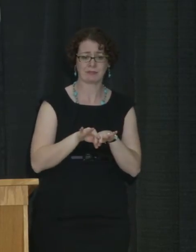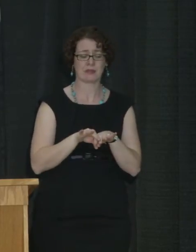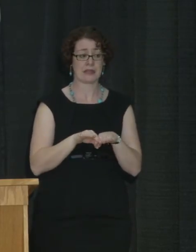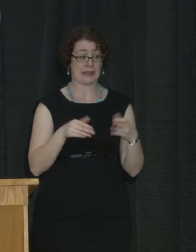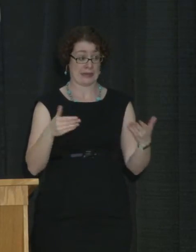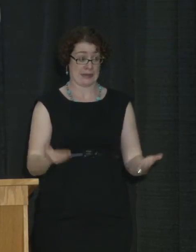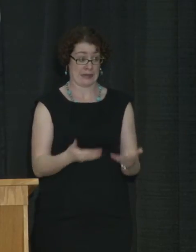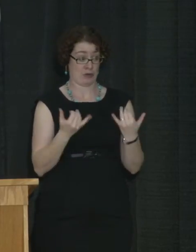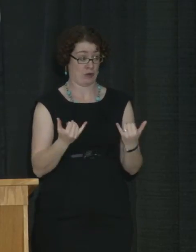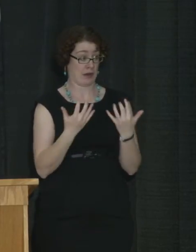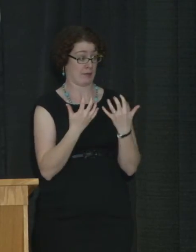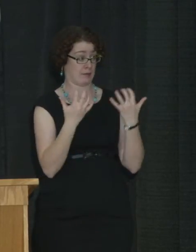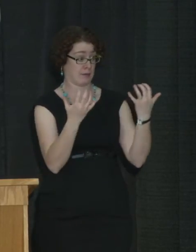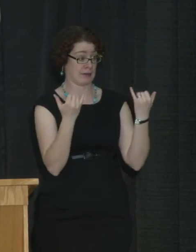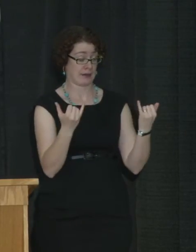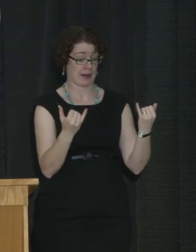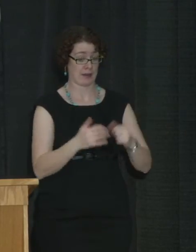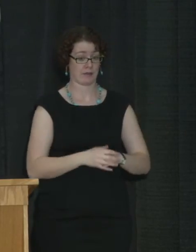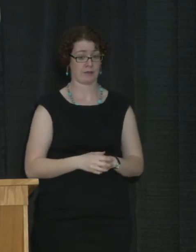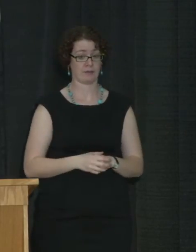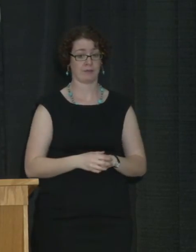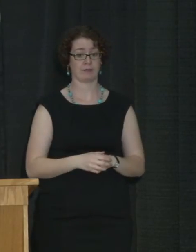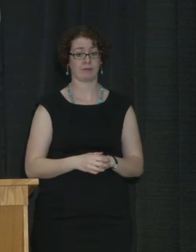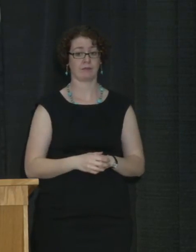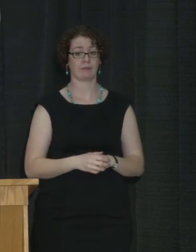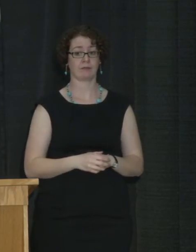who is here in this room with us today.